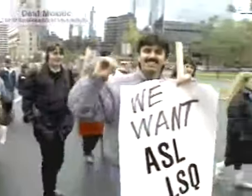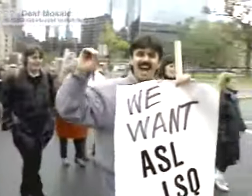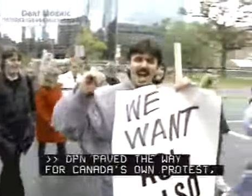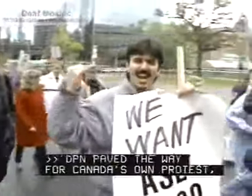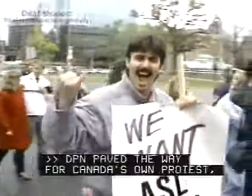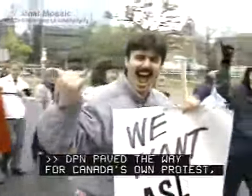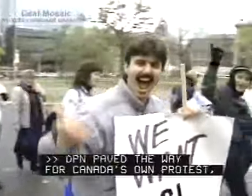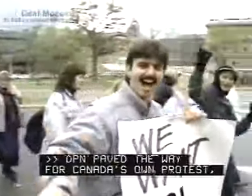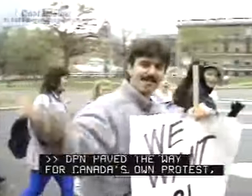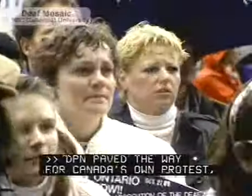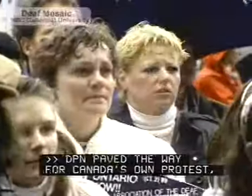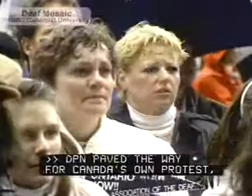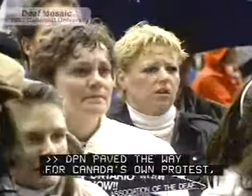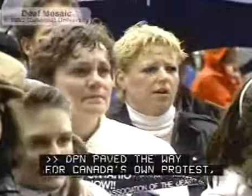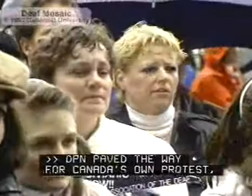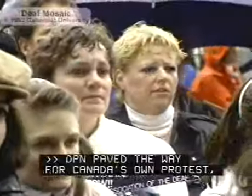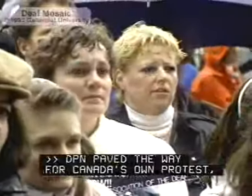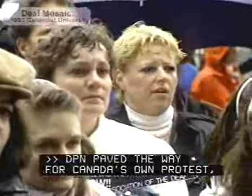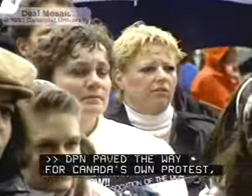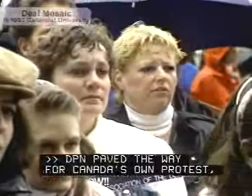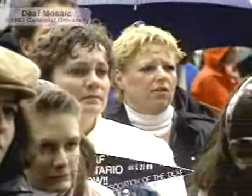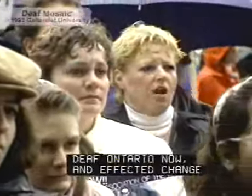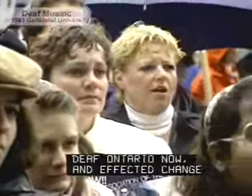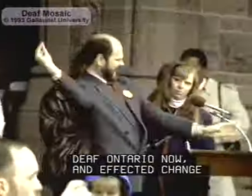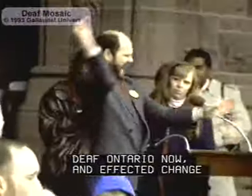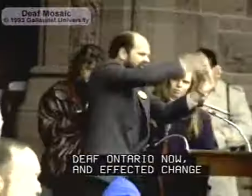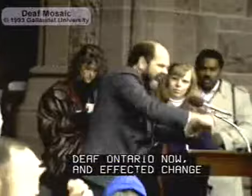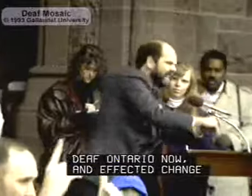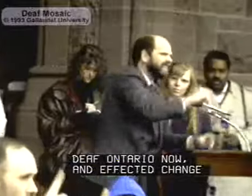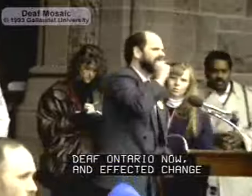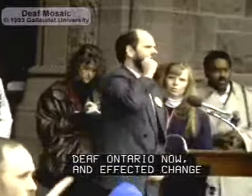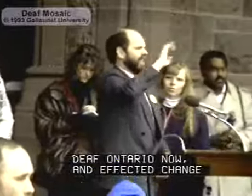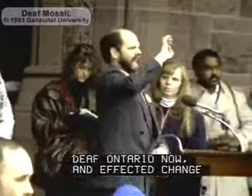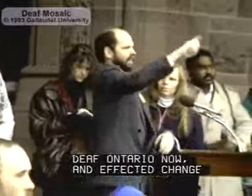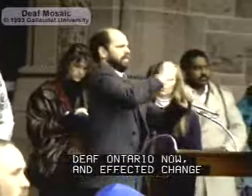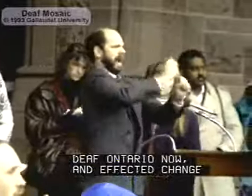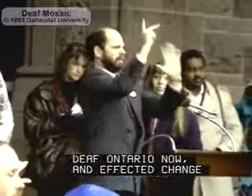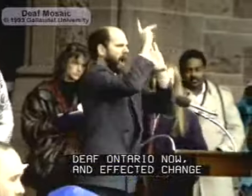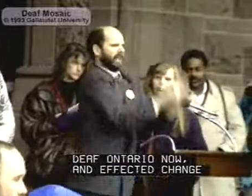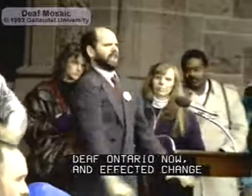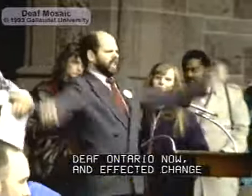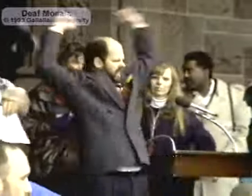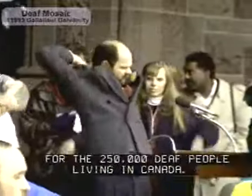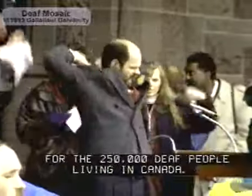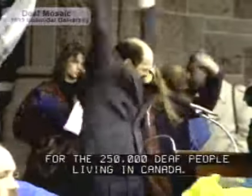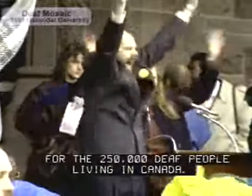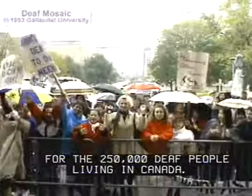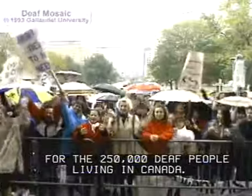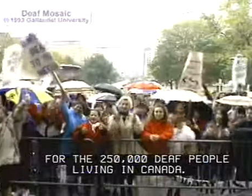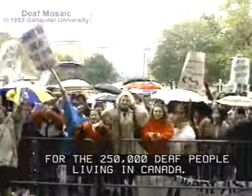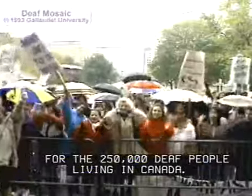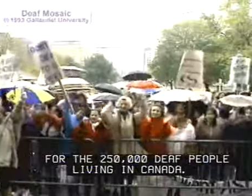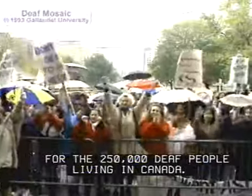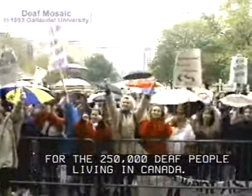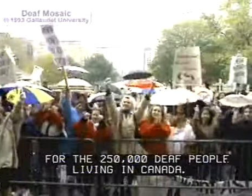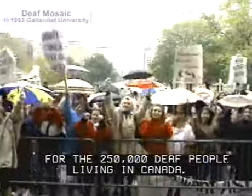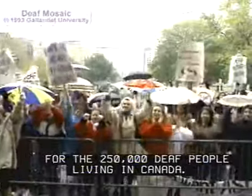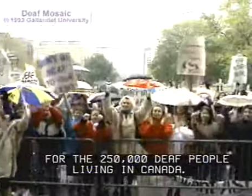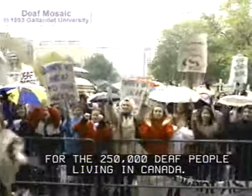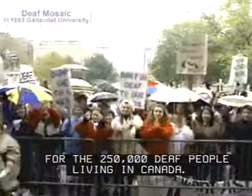DPN paved the way for Canada's own protest, Deaf Ontario Now, and effected change for the 250,000 deaf people living